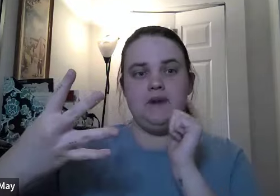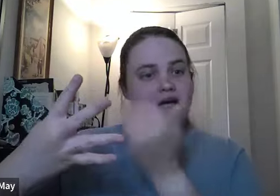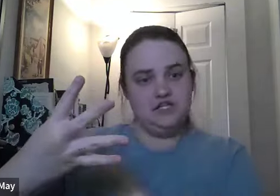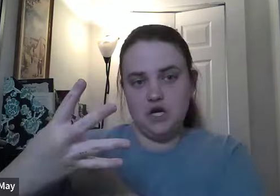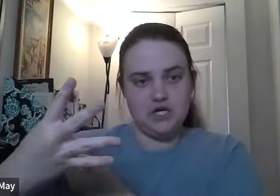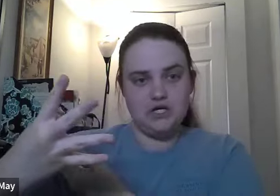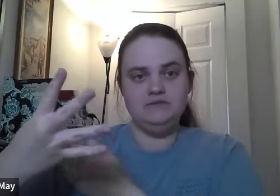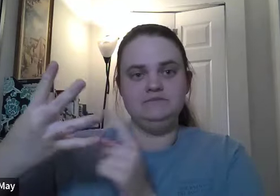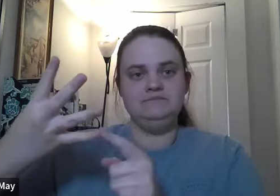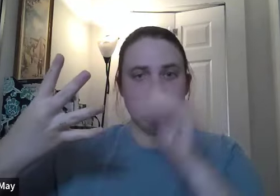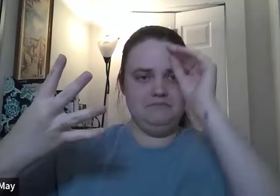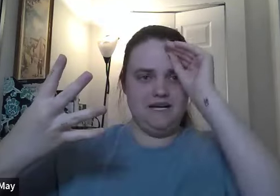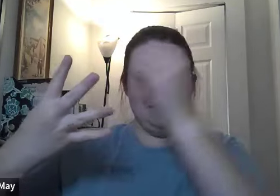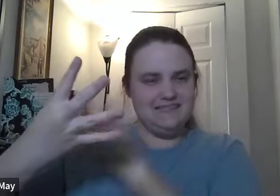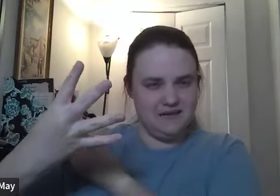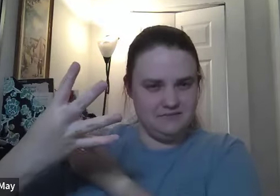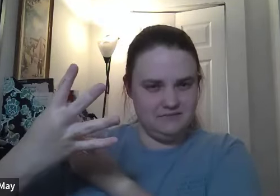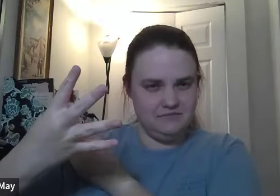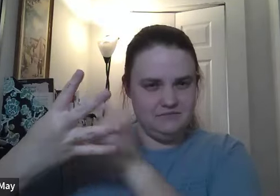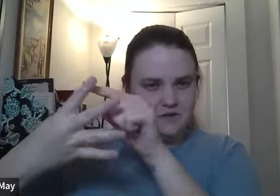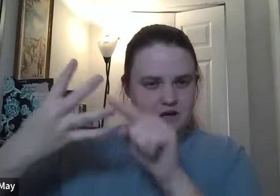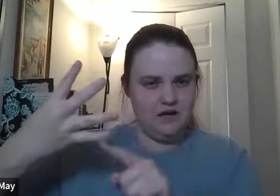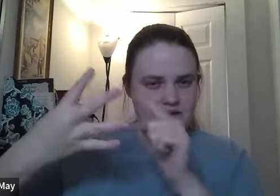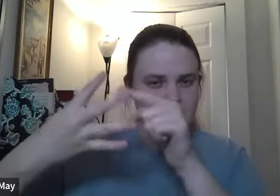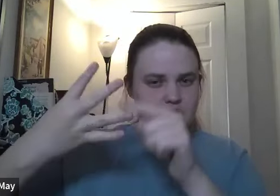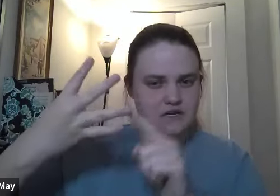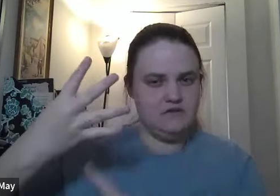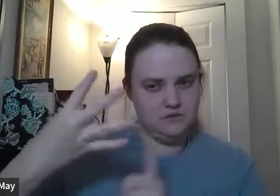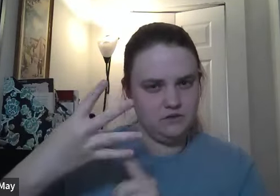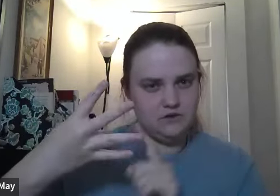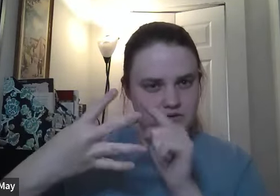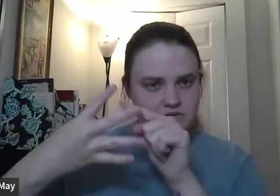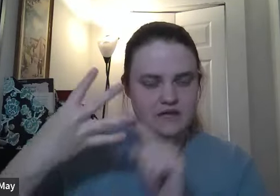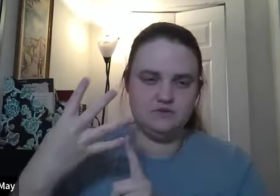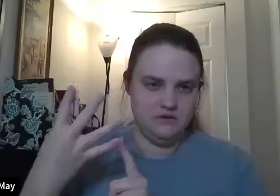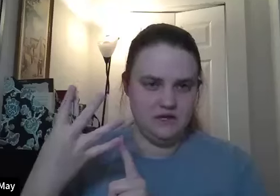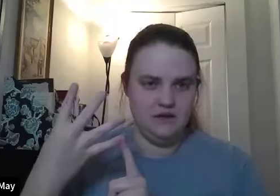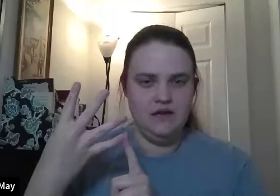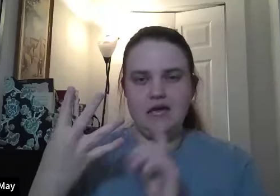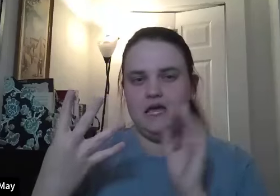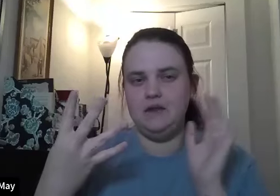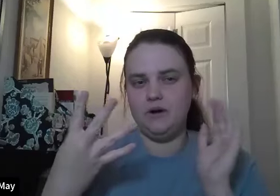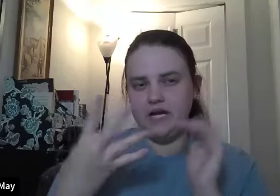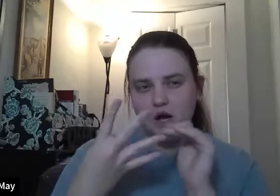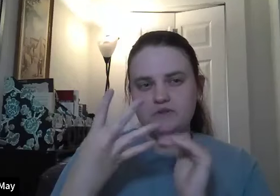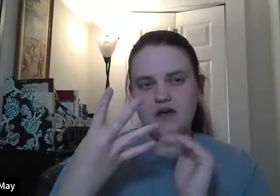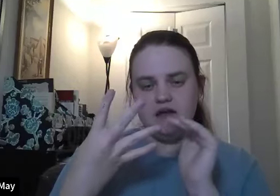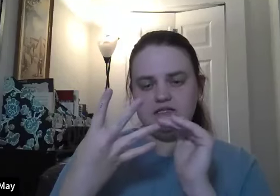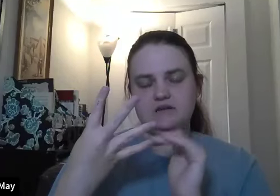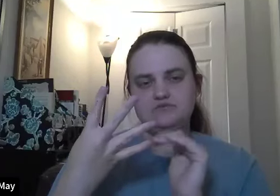my daughter, my son. Okay, like I go down in this order, that sort of thing. And what can help with that is that